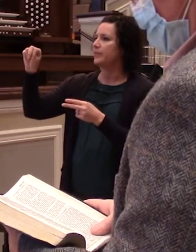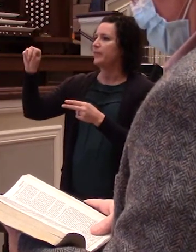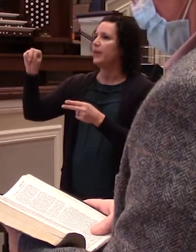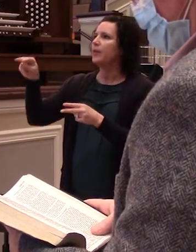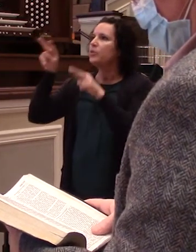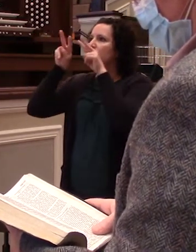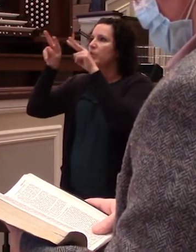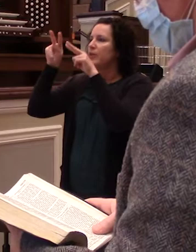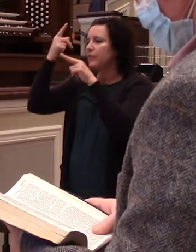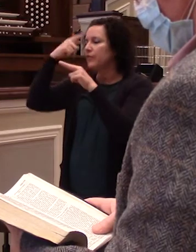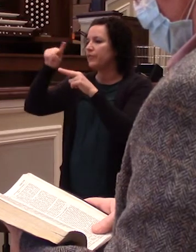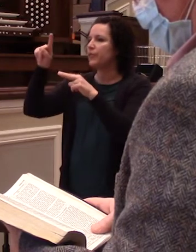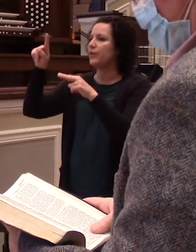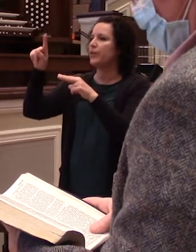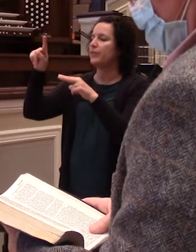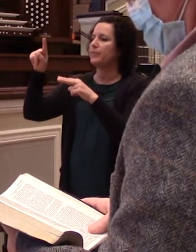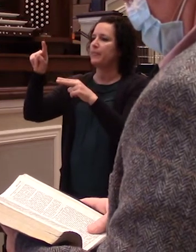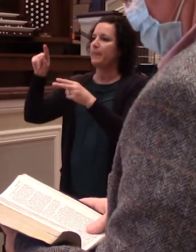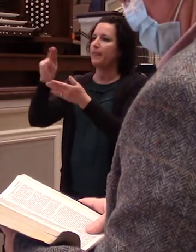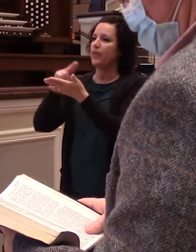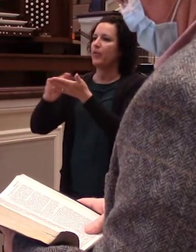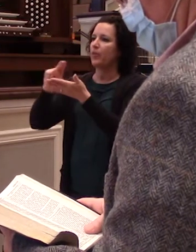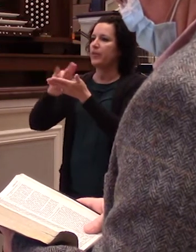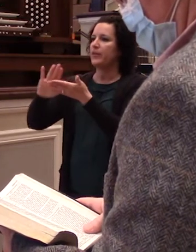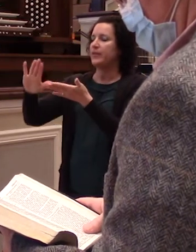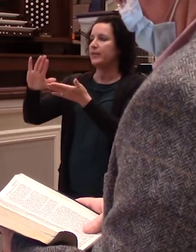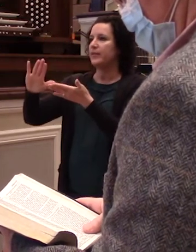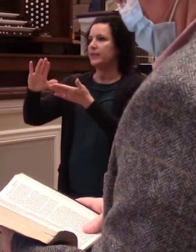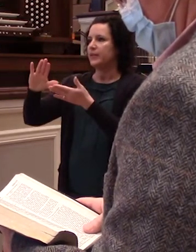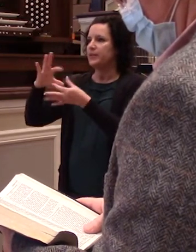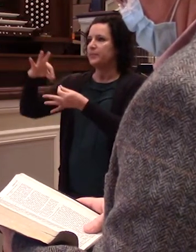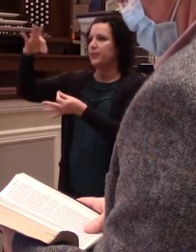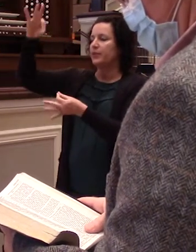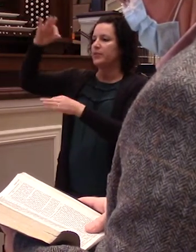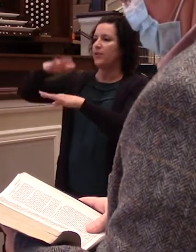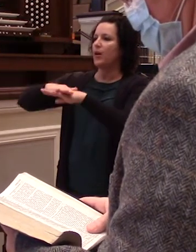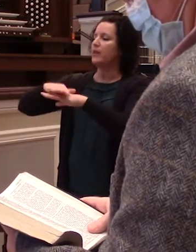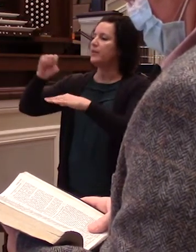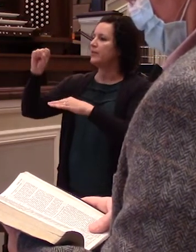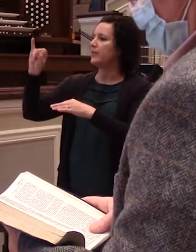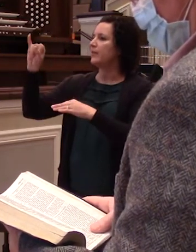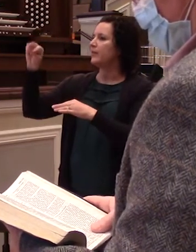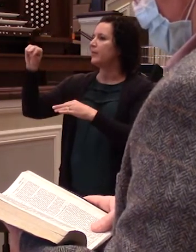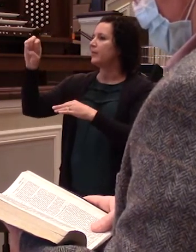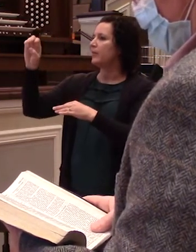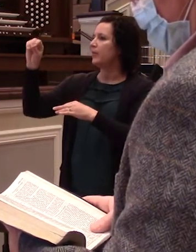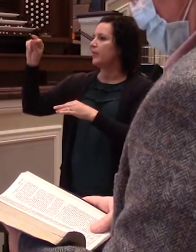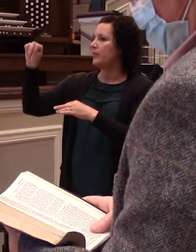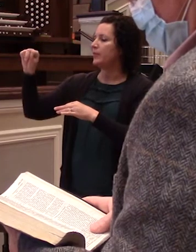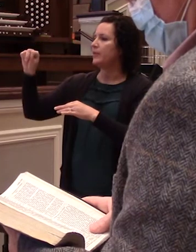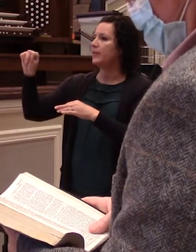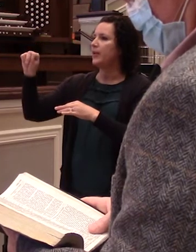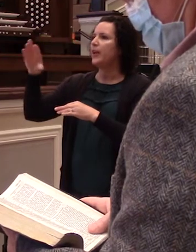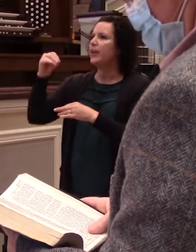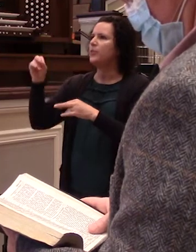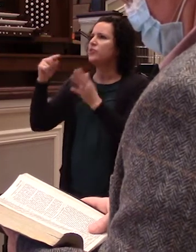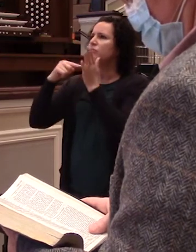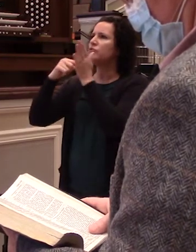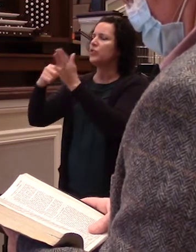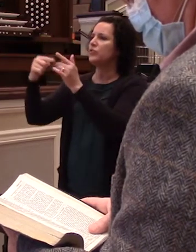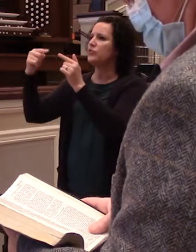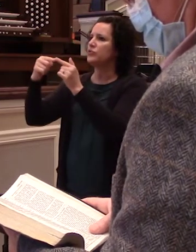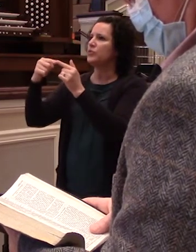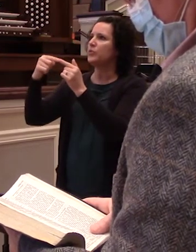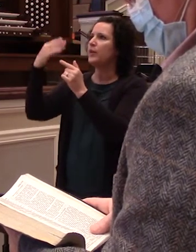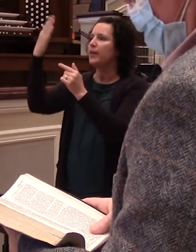of Israel. And the Holy Spirit was upon him. And it had been revealed to him by the Holy Spirit that he would not see death before